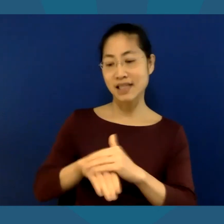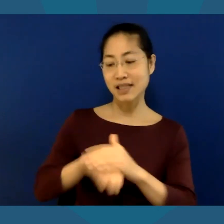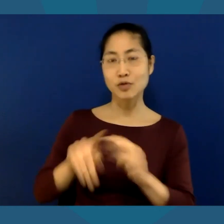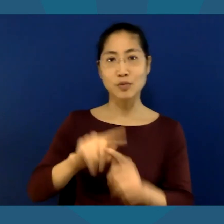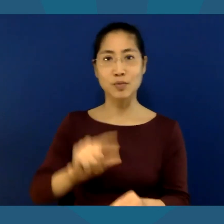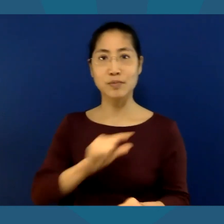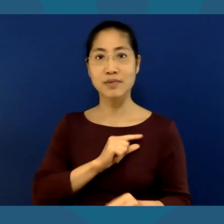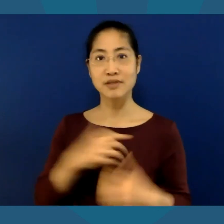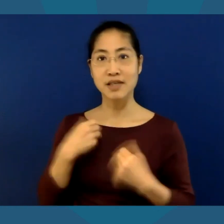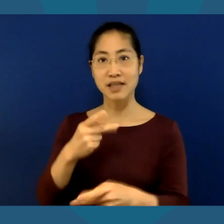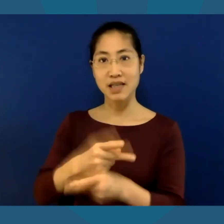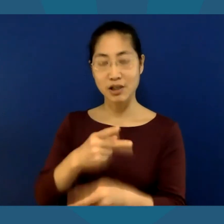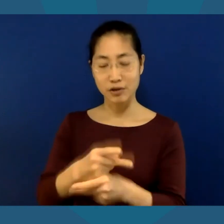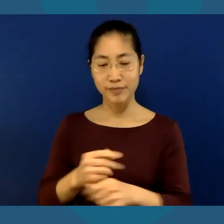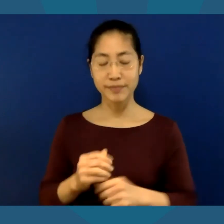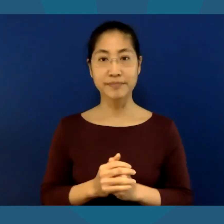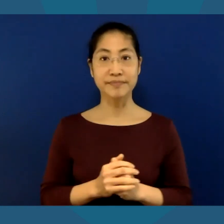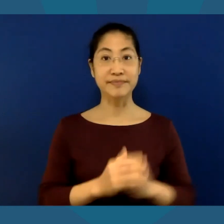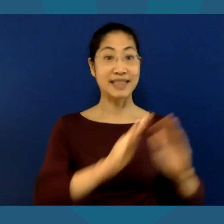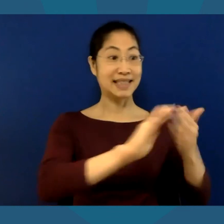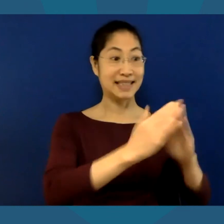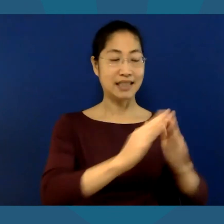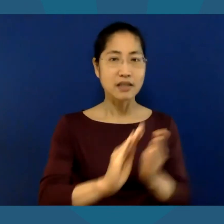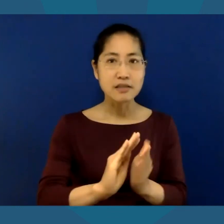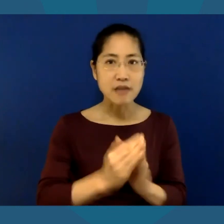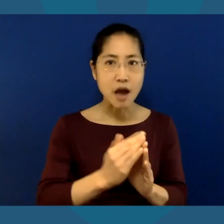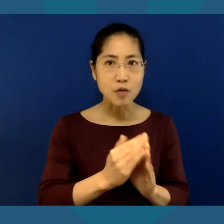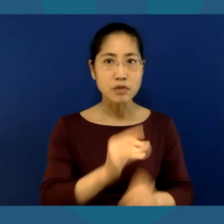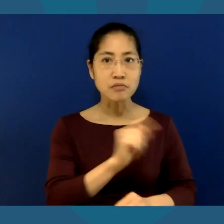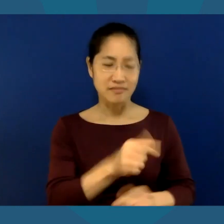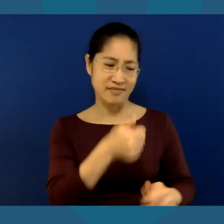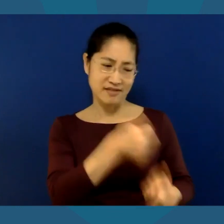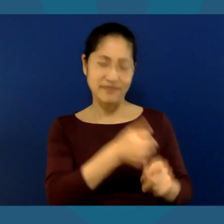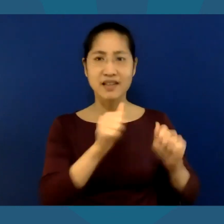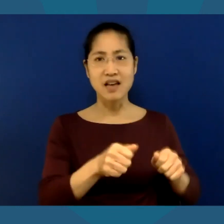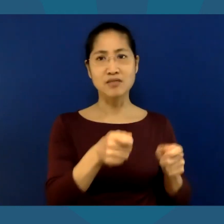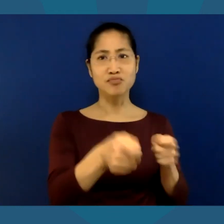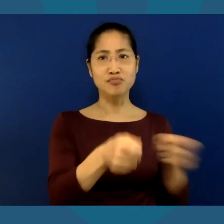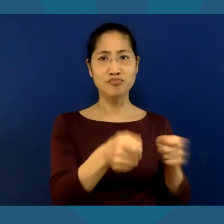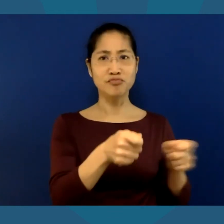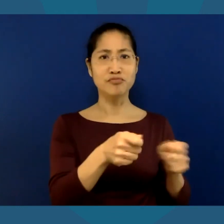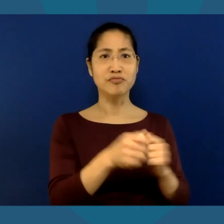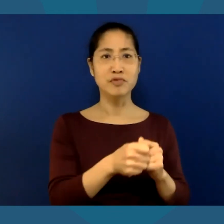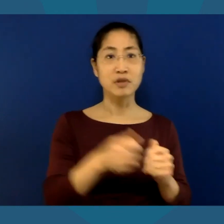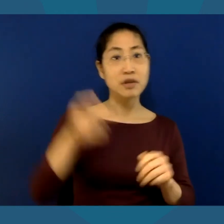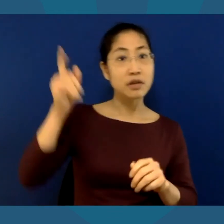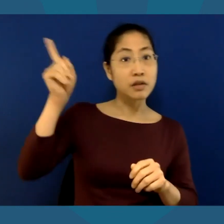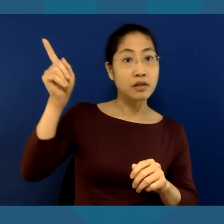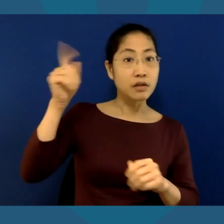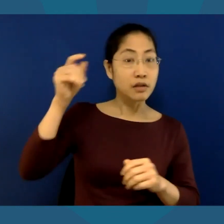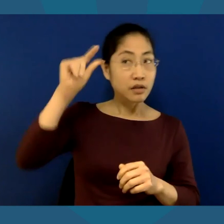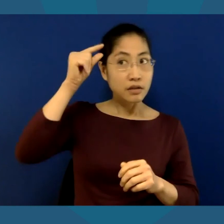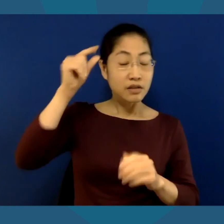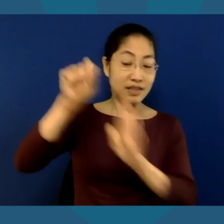legislation, access to quality health care, the ability of cities and towns to